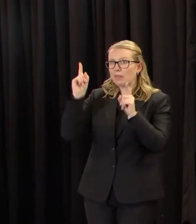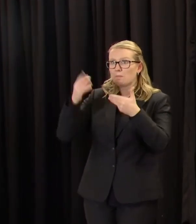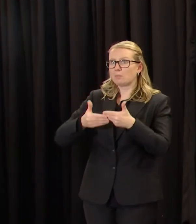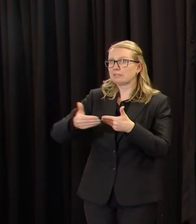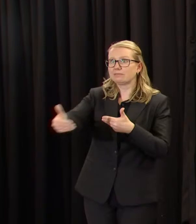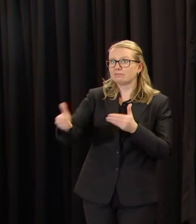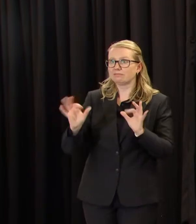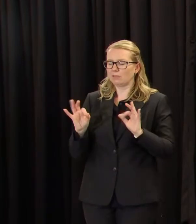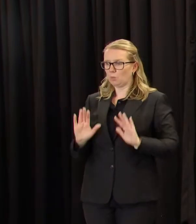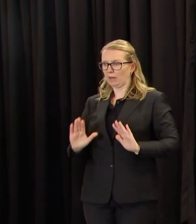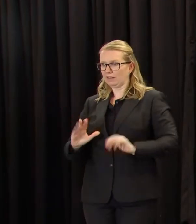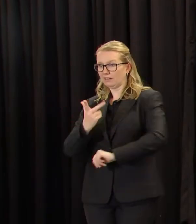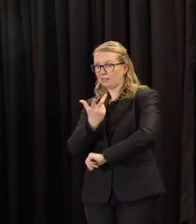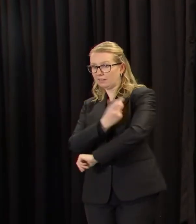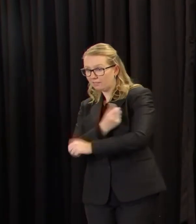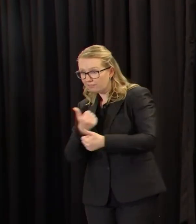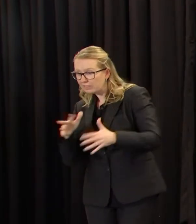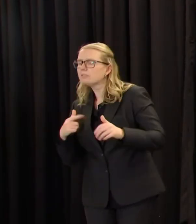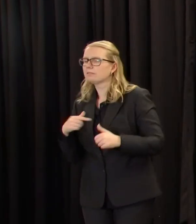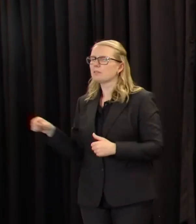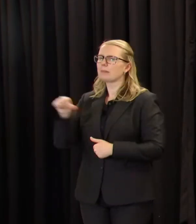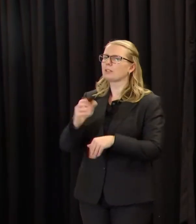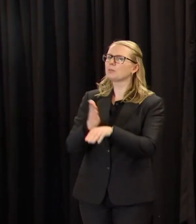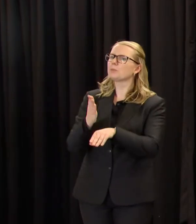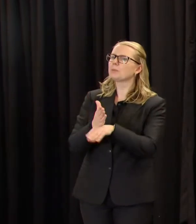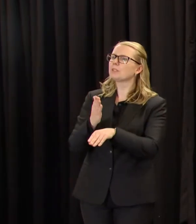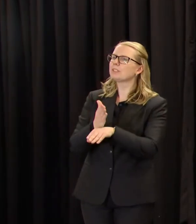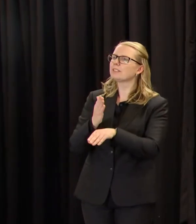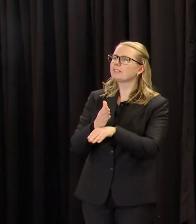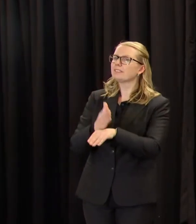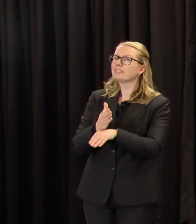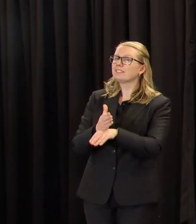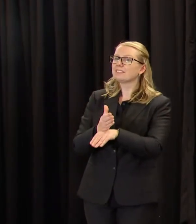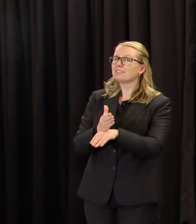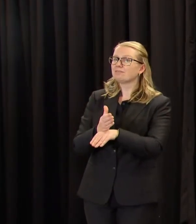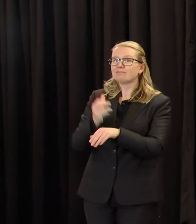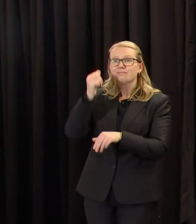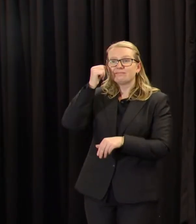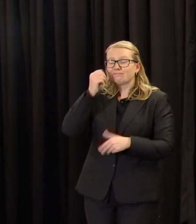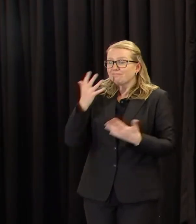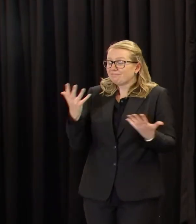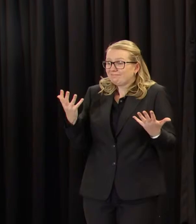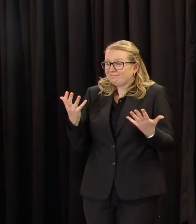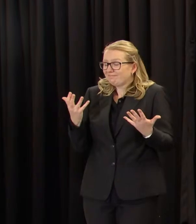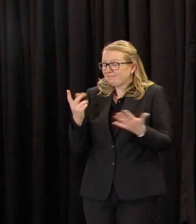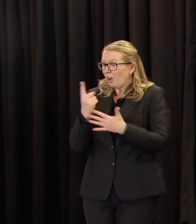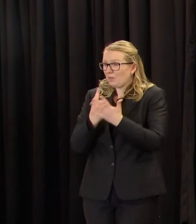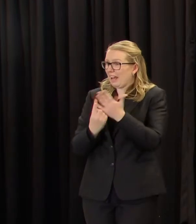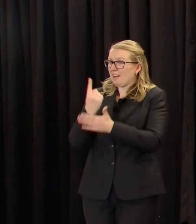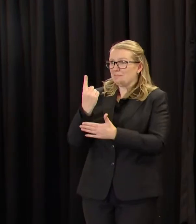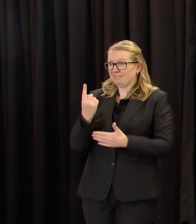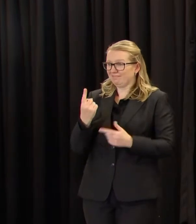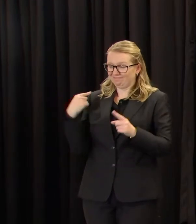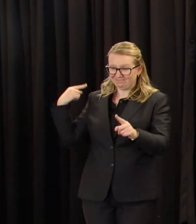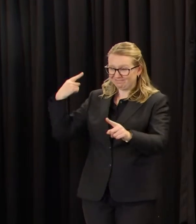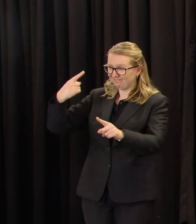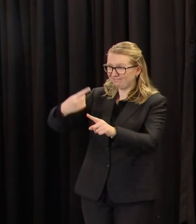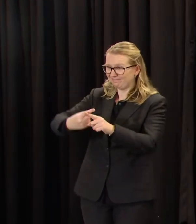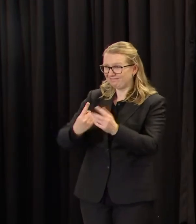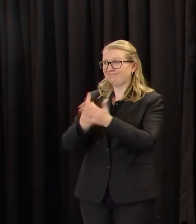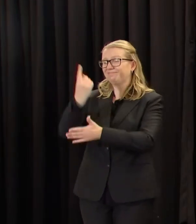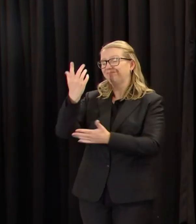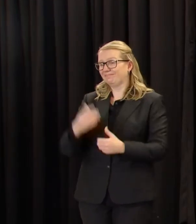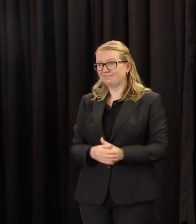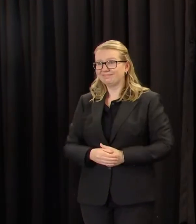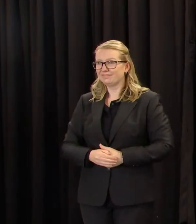and they test all of us because it's not the normal way we operate, but that's the nature of a 1 in 100 year event. On a slightly lighter note, Premier.